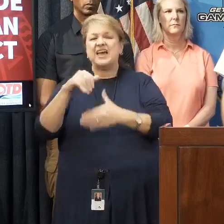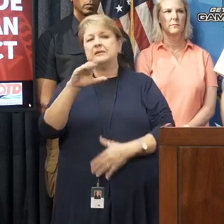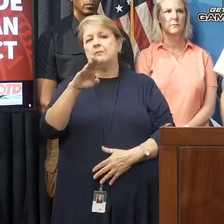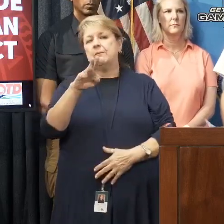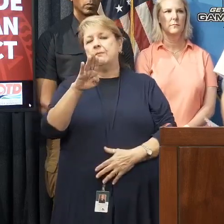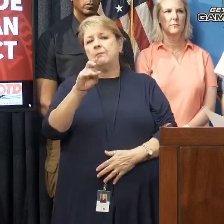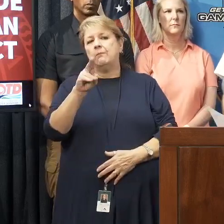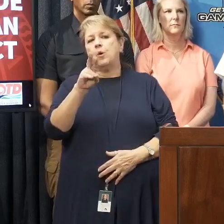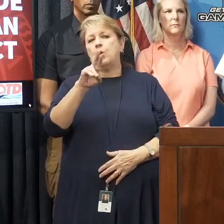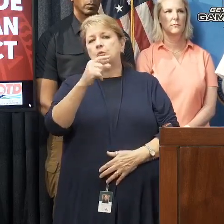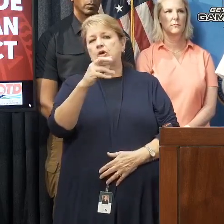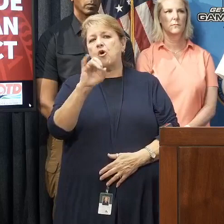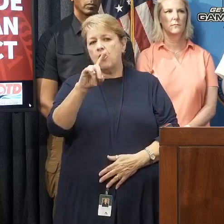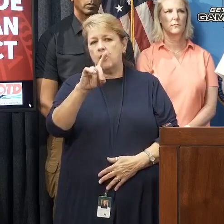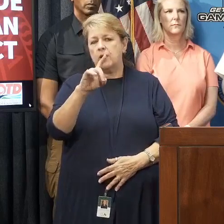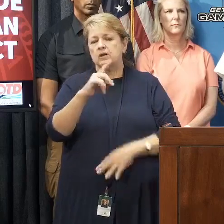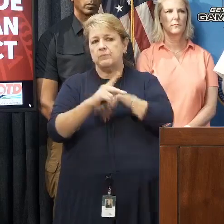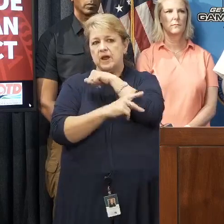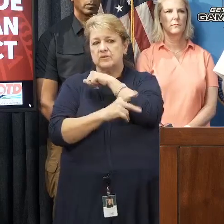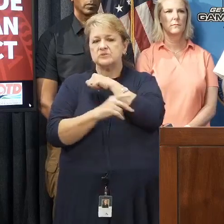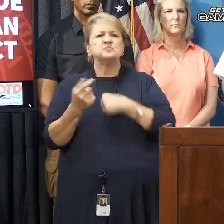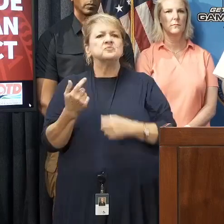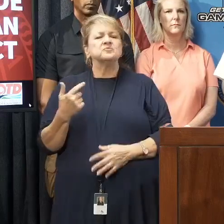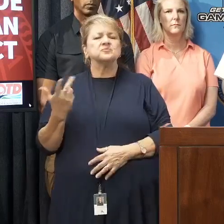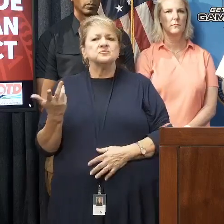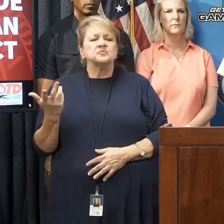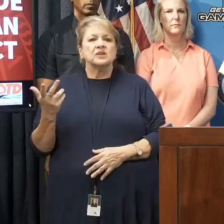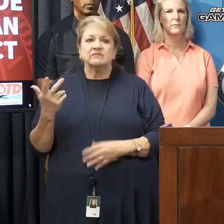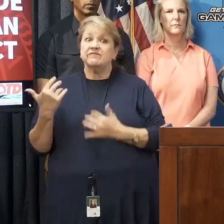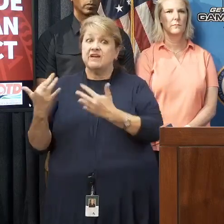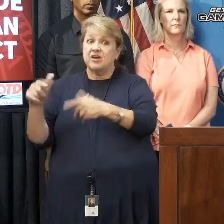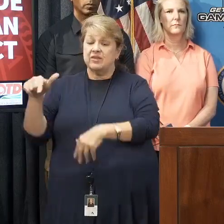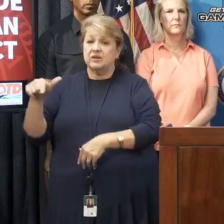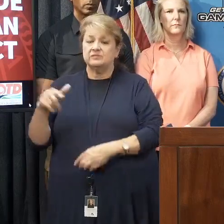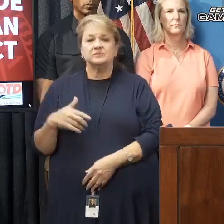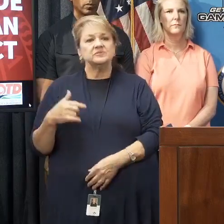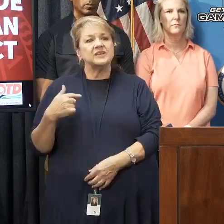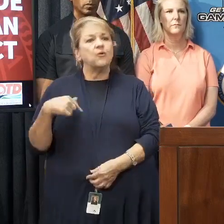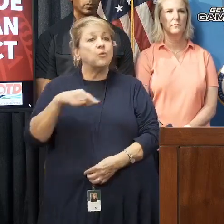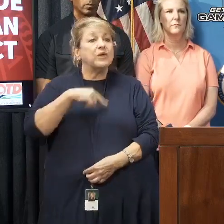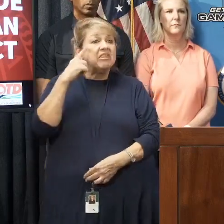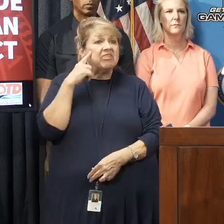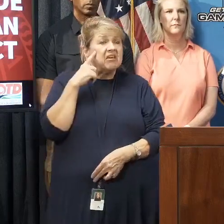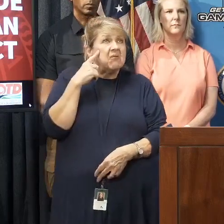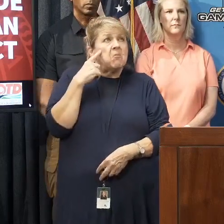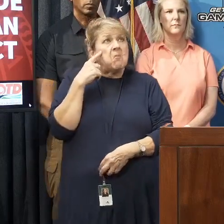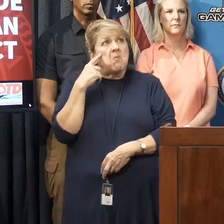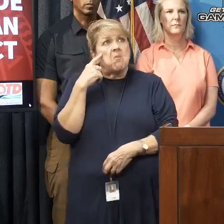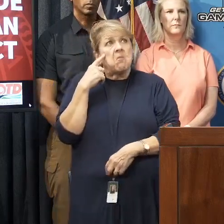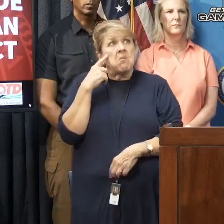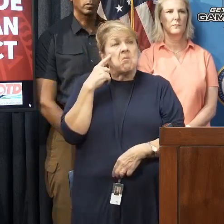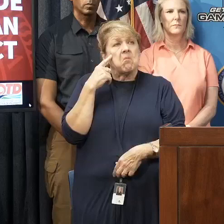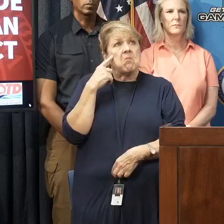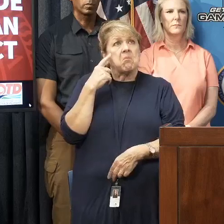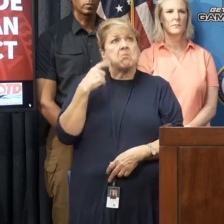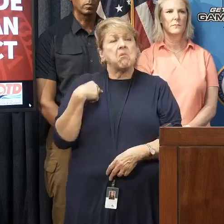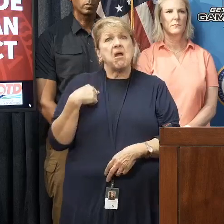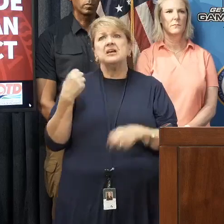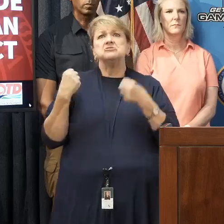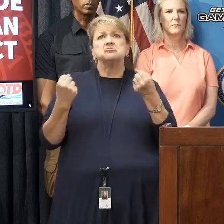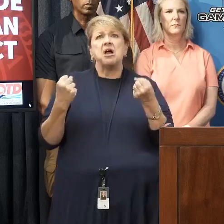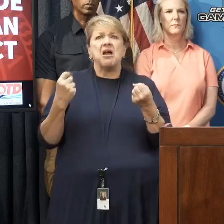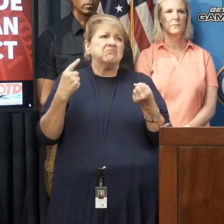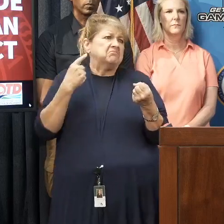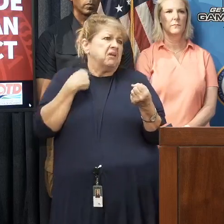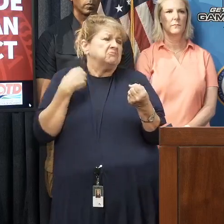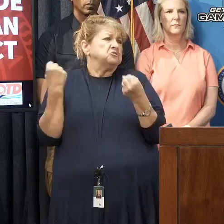As motorists, we don't typically think of our driving habits as something that could contribute to a fire. So